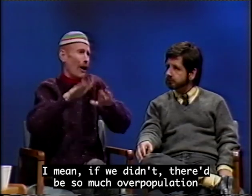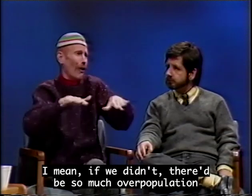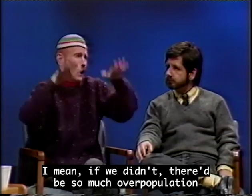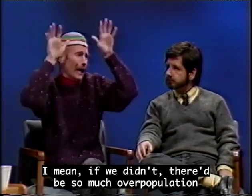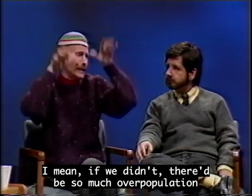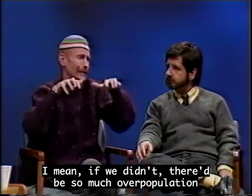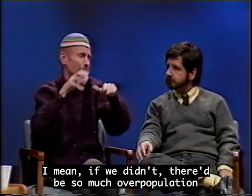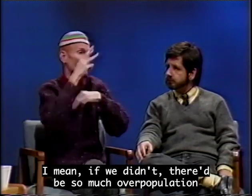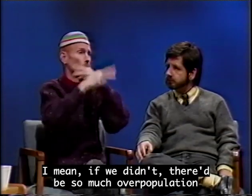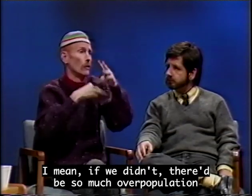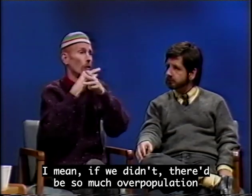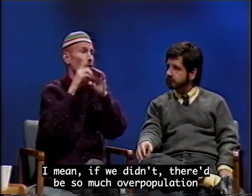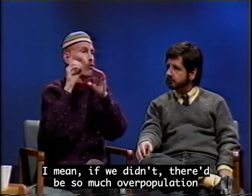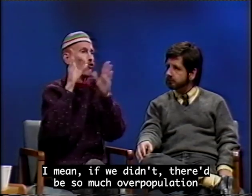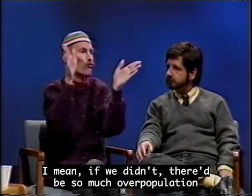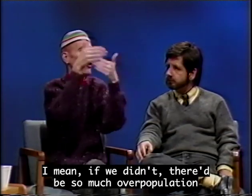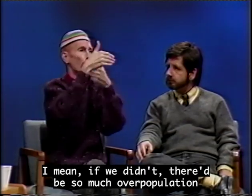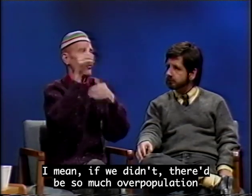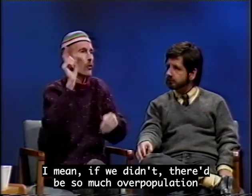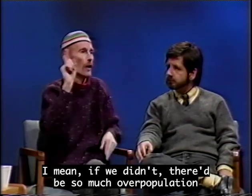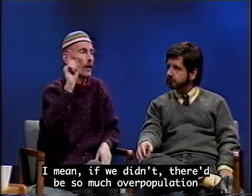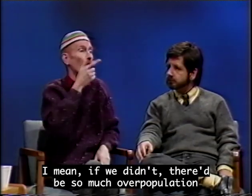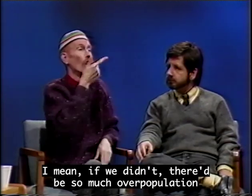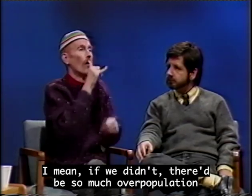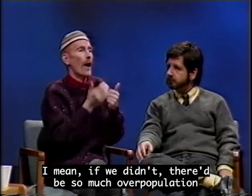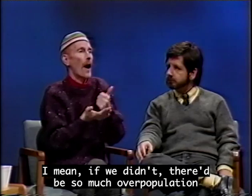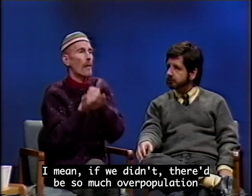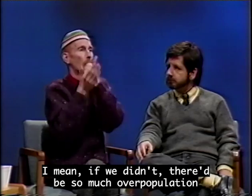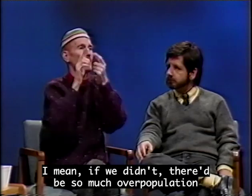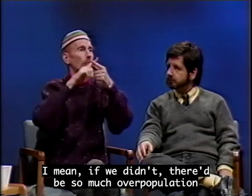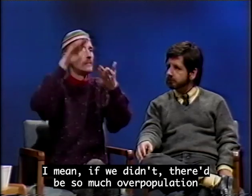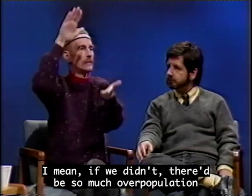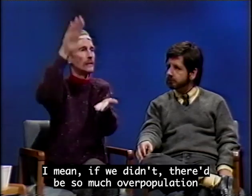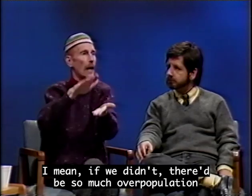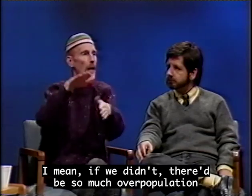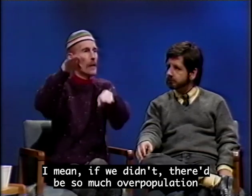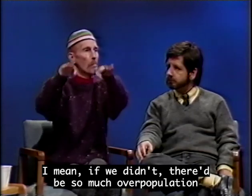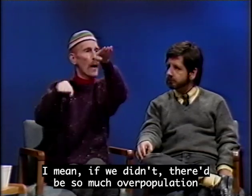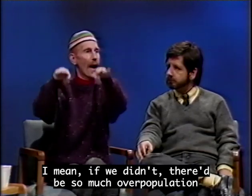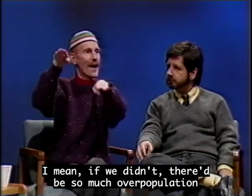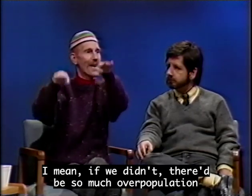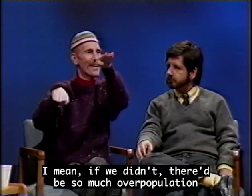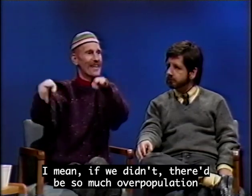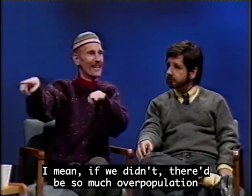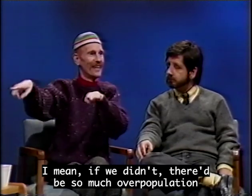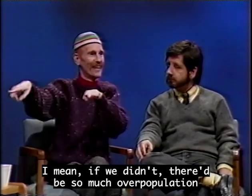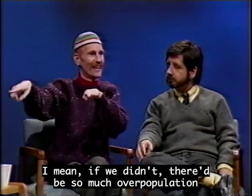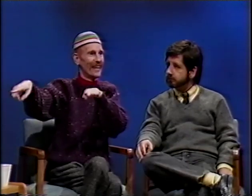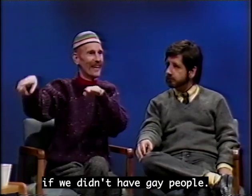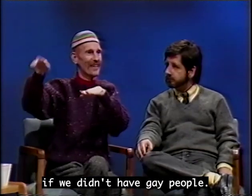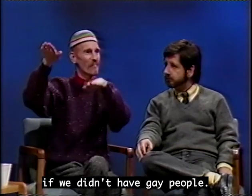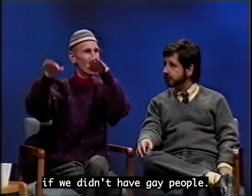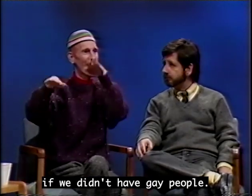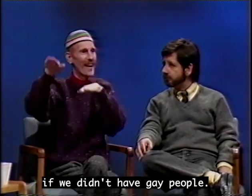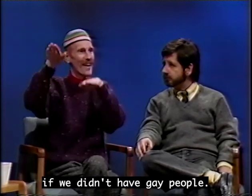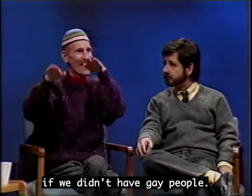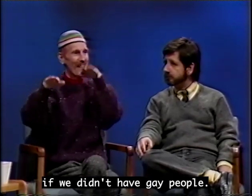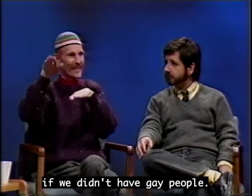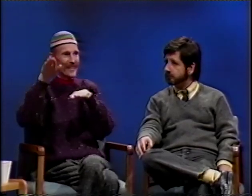I mean, if we didn't, there'd be so much overpopulation if we didn't have gay people. So